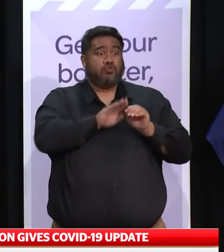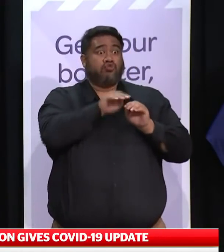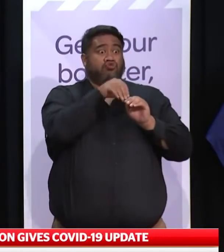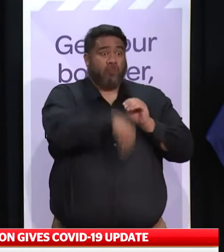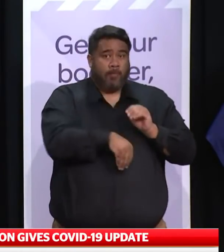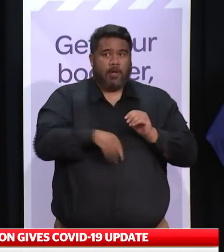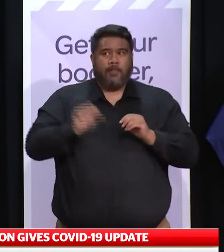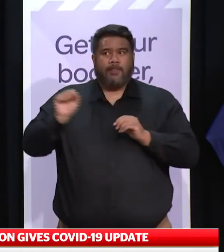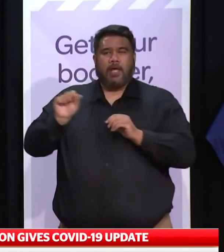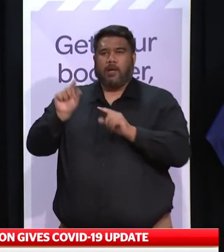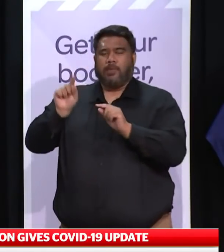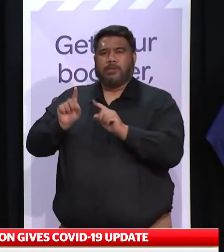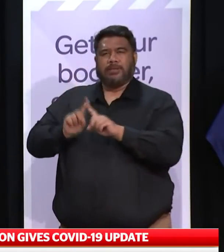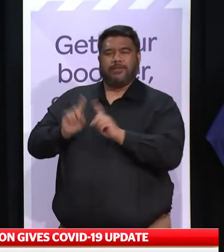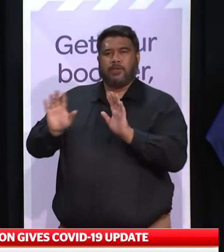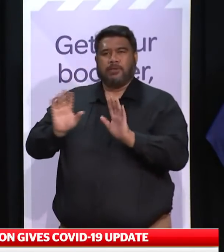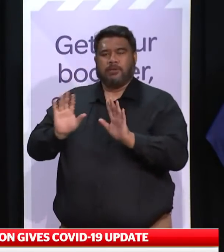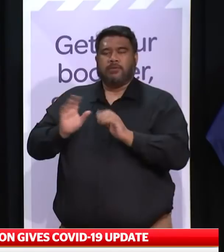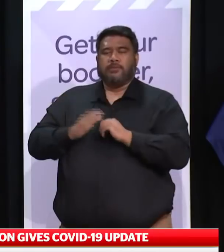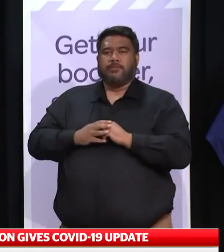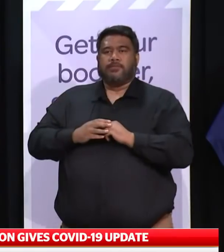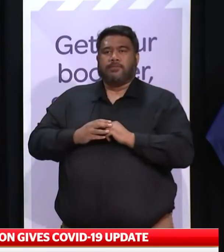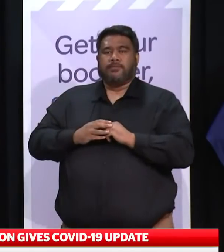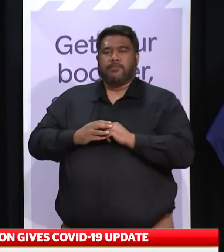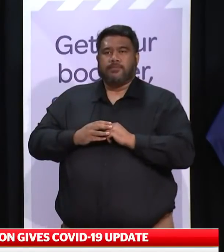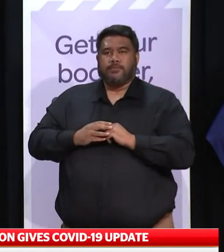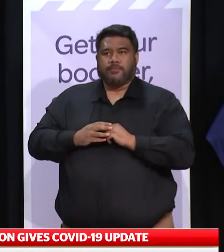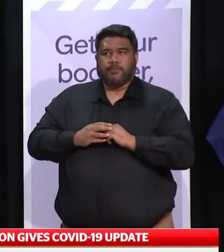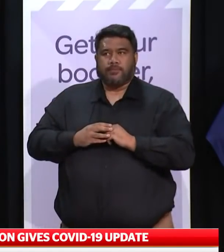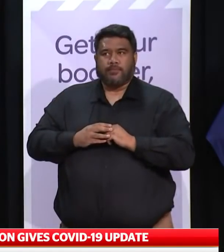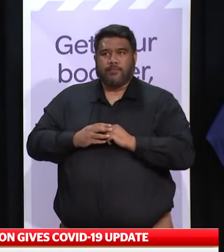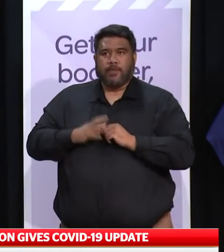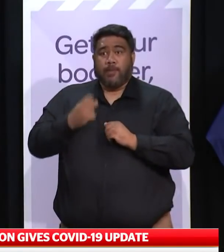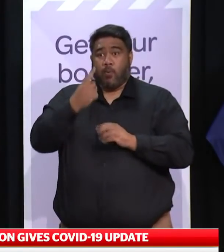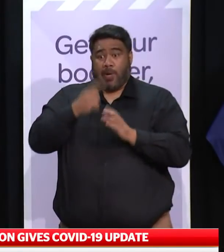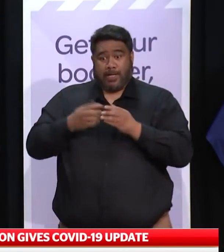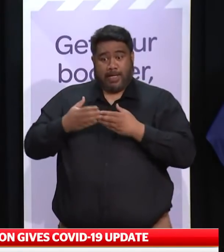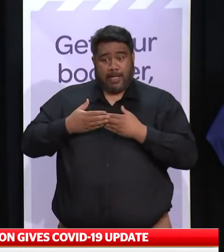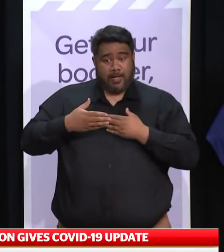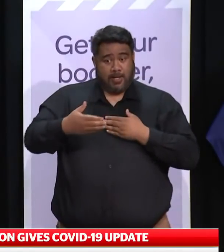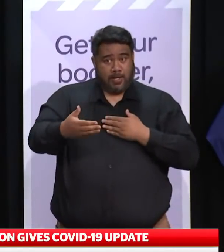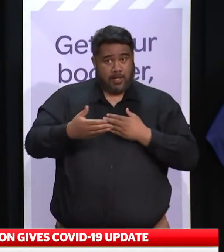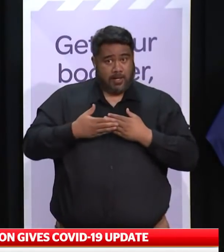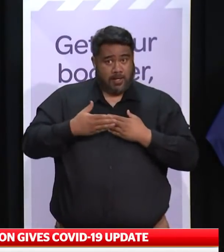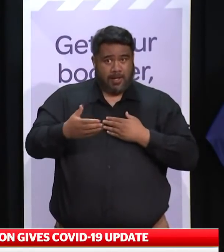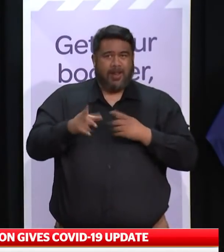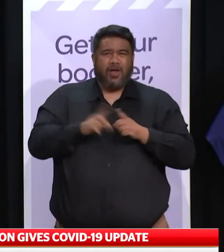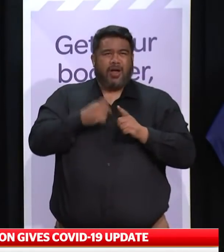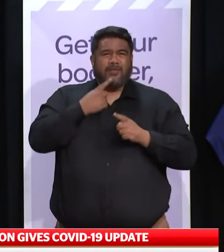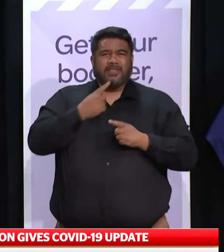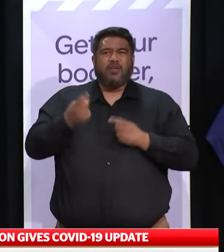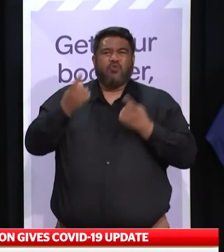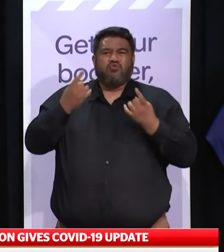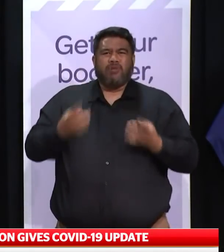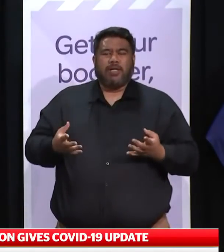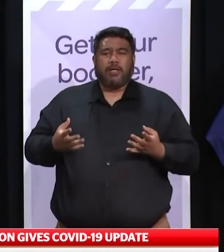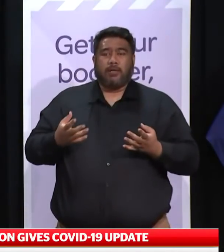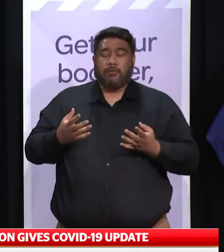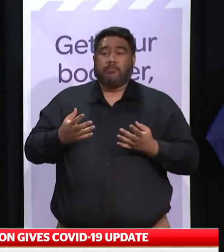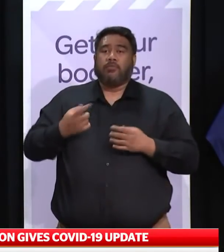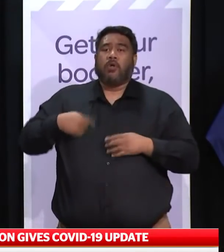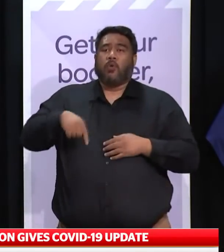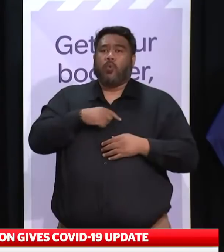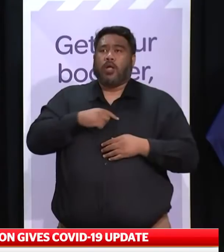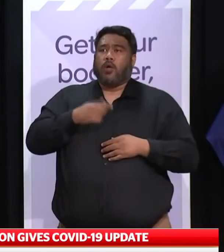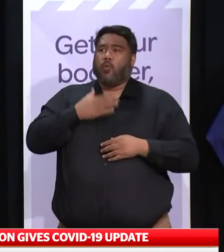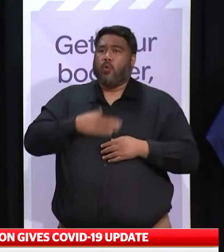talking about. They are forecasting a drop over the course of the next year or so. As I've often said, our position is we do want